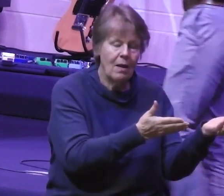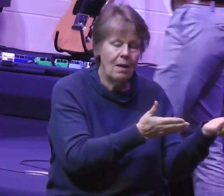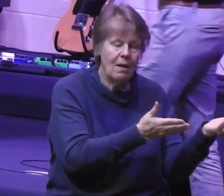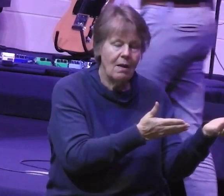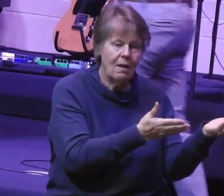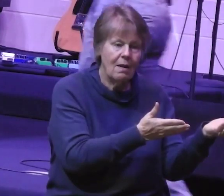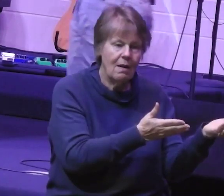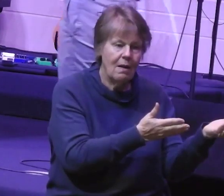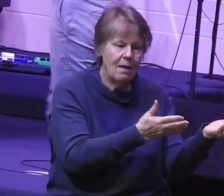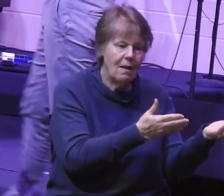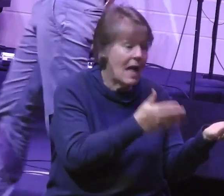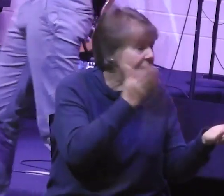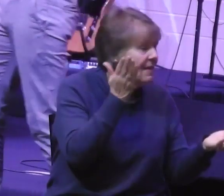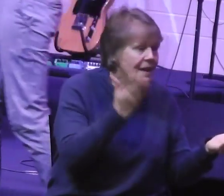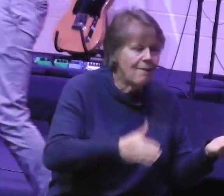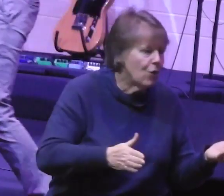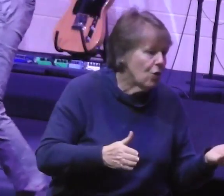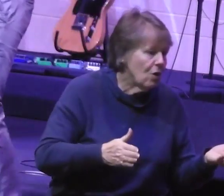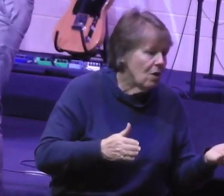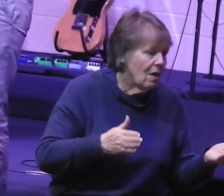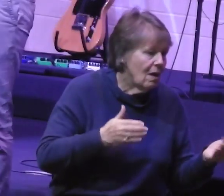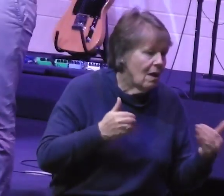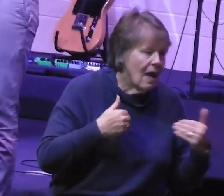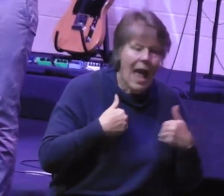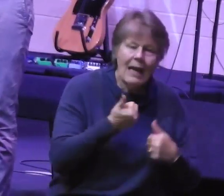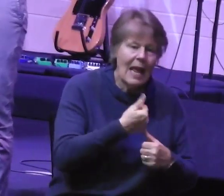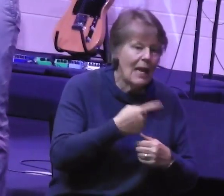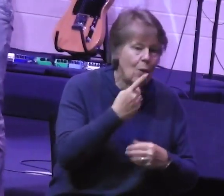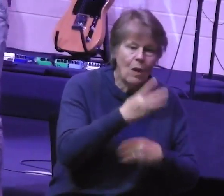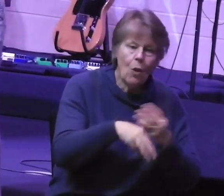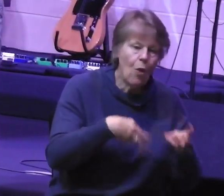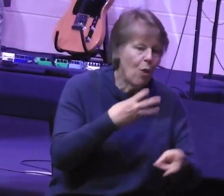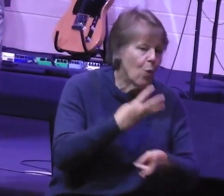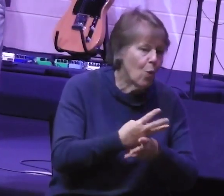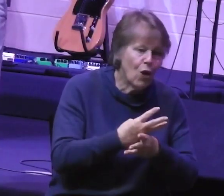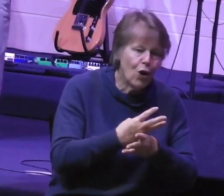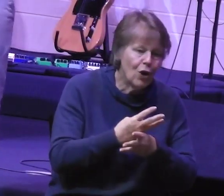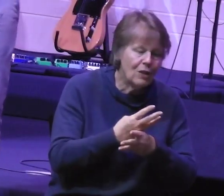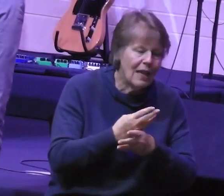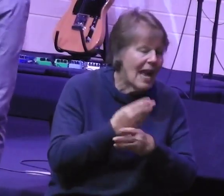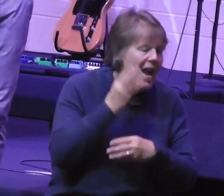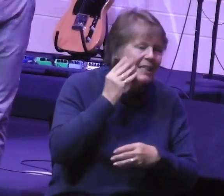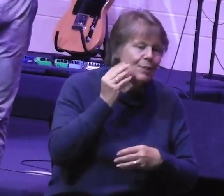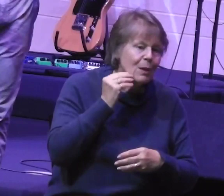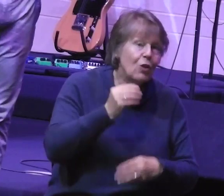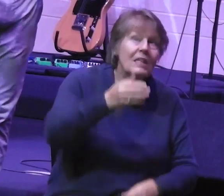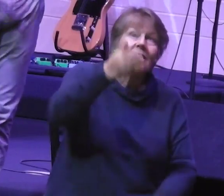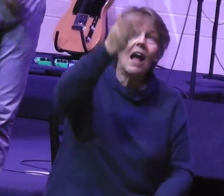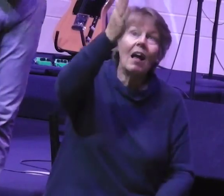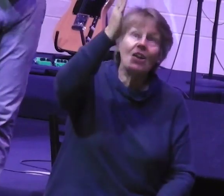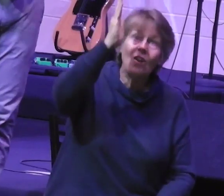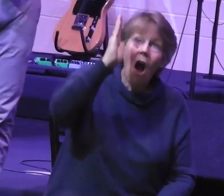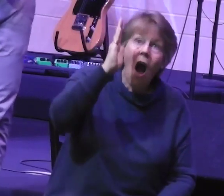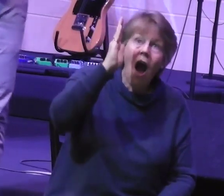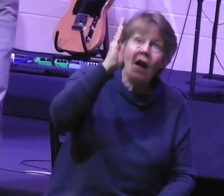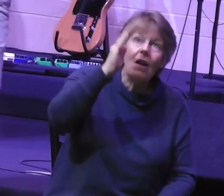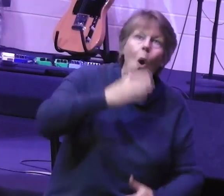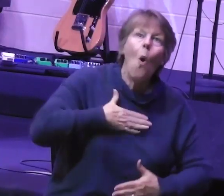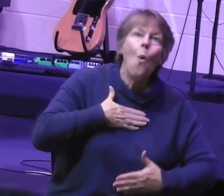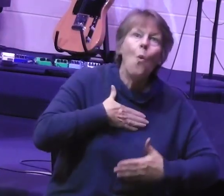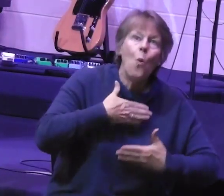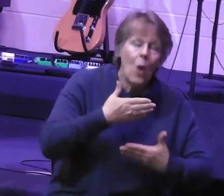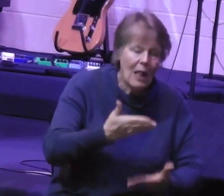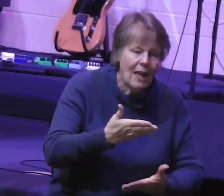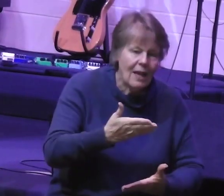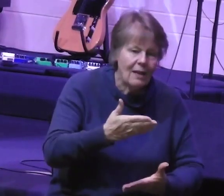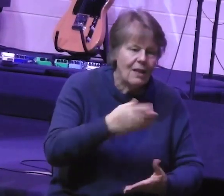Never had the world seen a God willing to make a commitment to